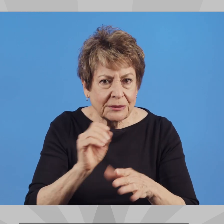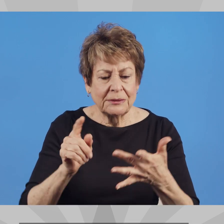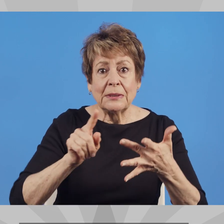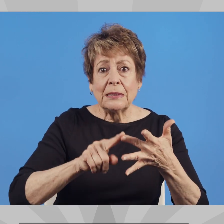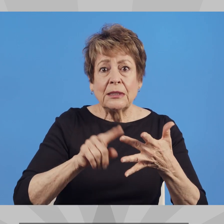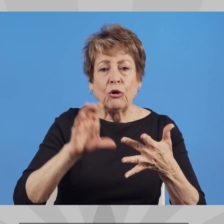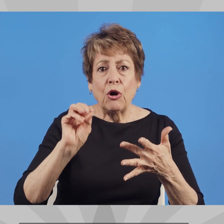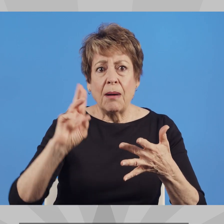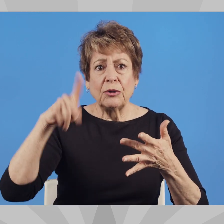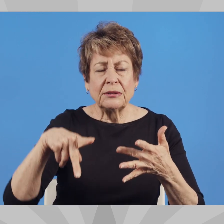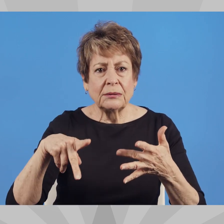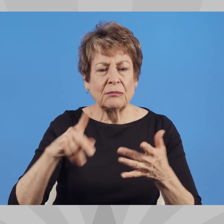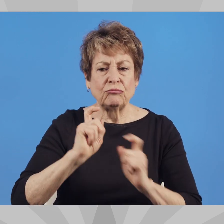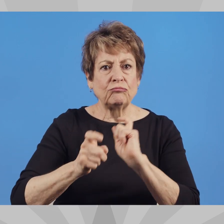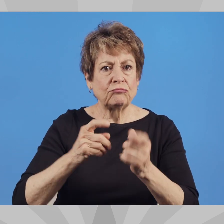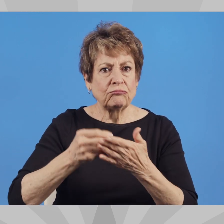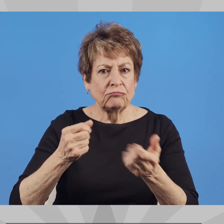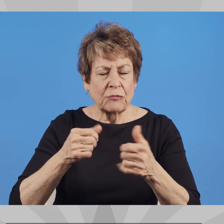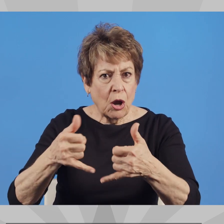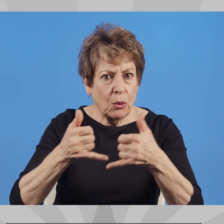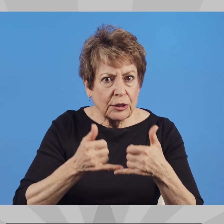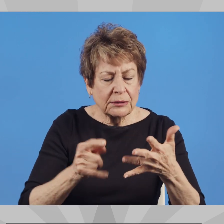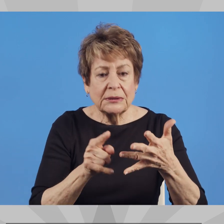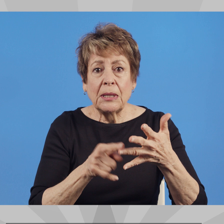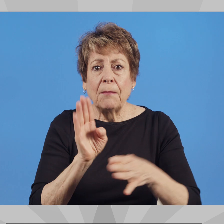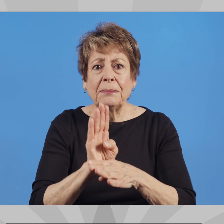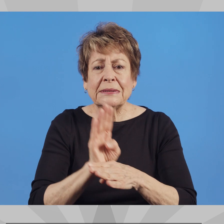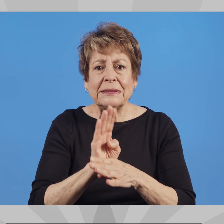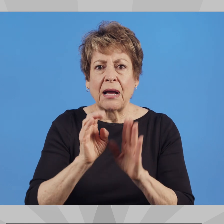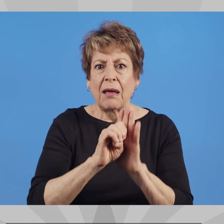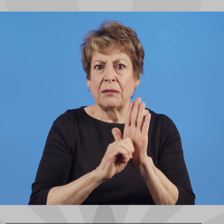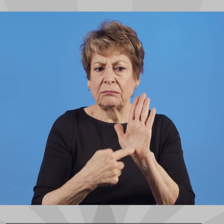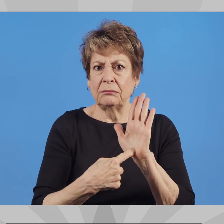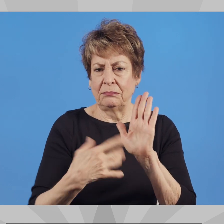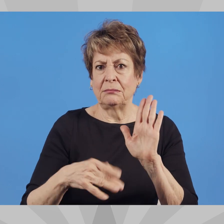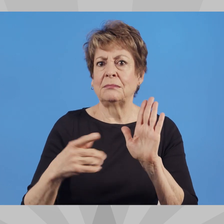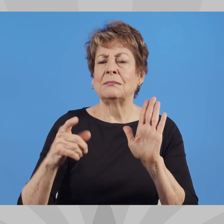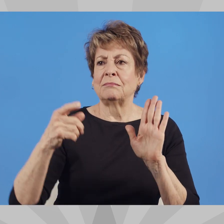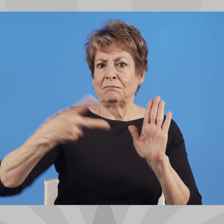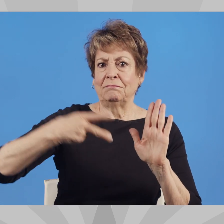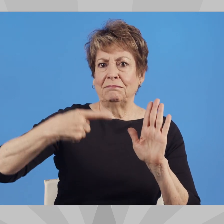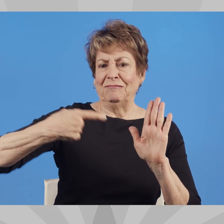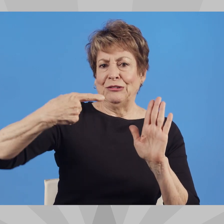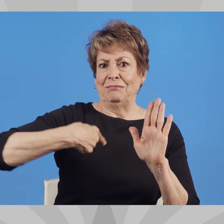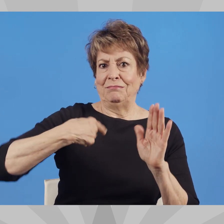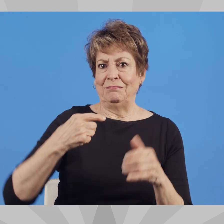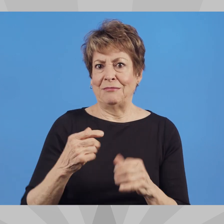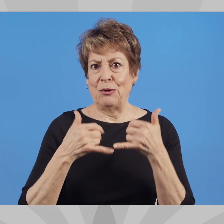Corporate Philanthropy Award, and Business Ethics Finalist Award.